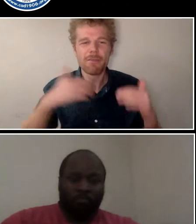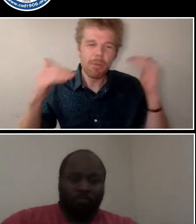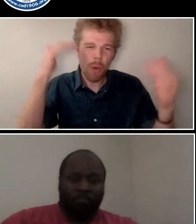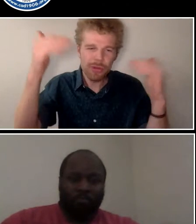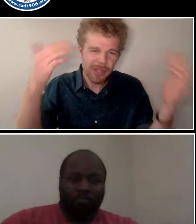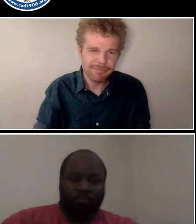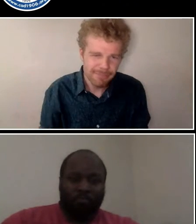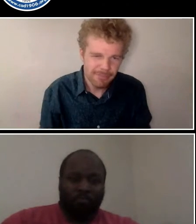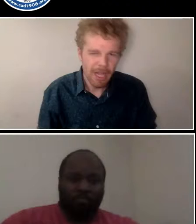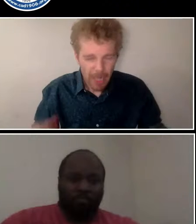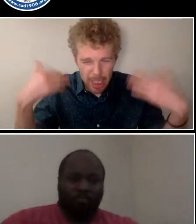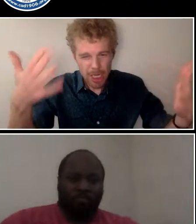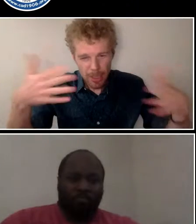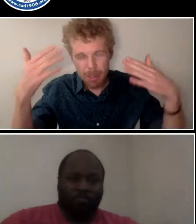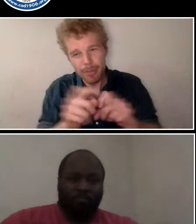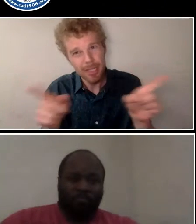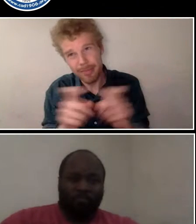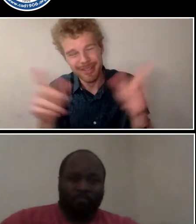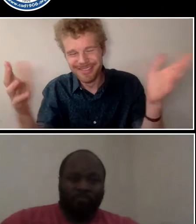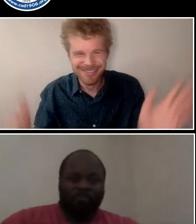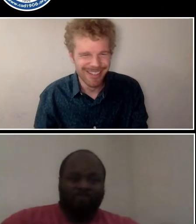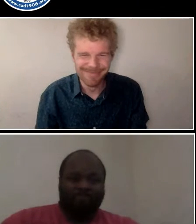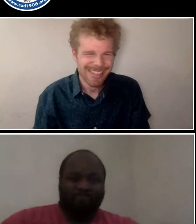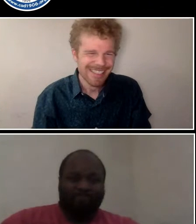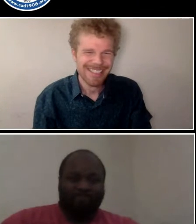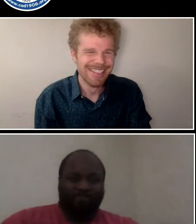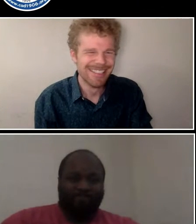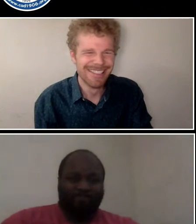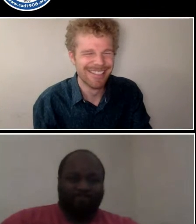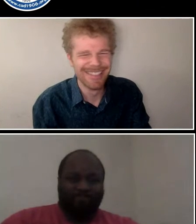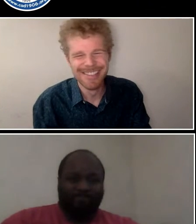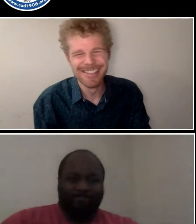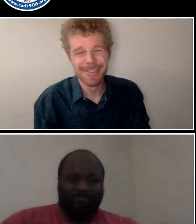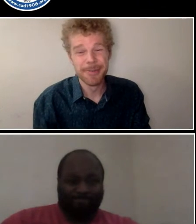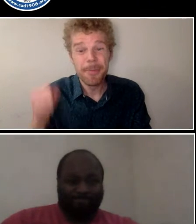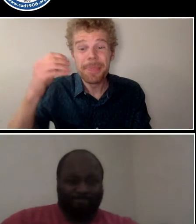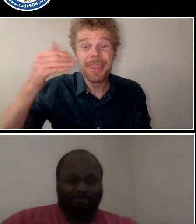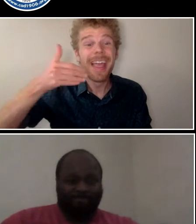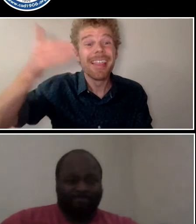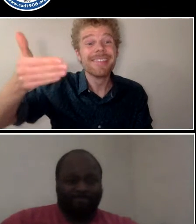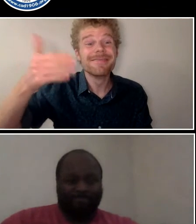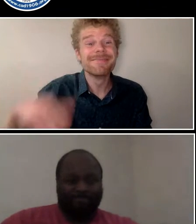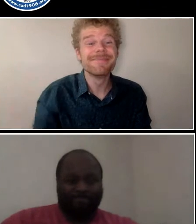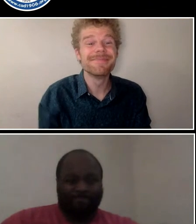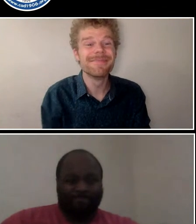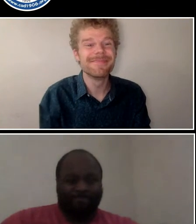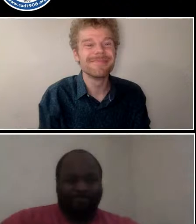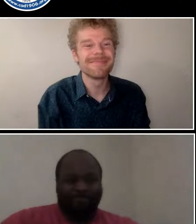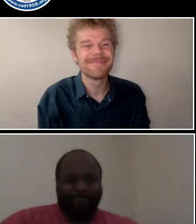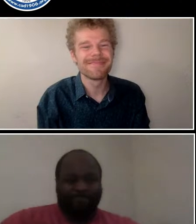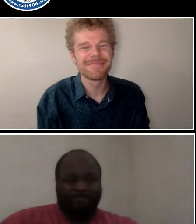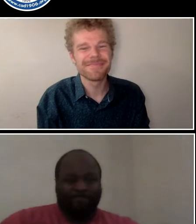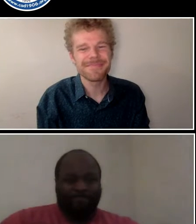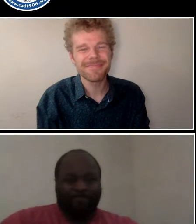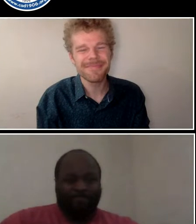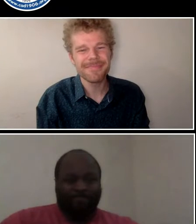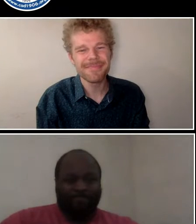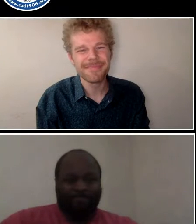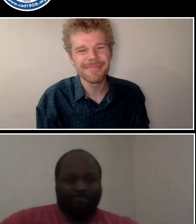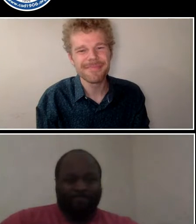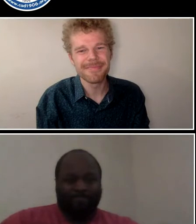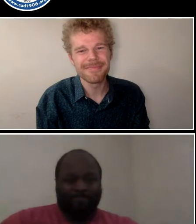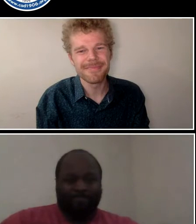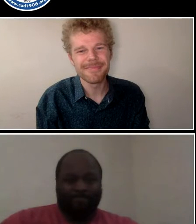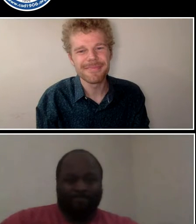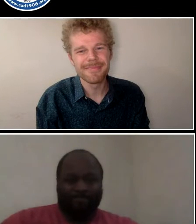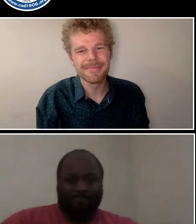person who's a little bit shy, you aren't great at talking to strangers. It can be a challenge, but you just have to get out there